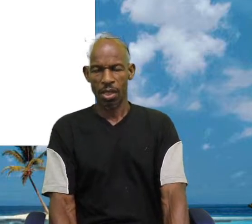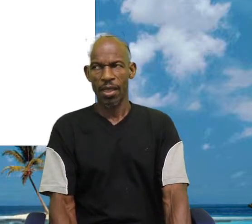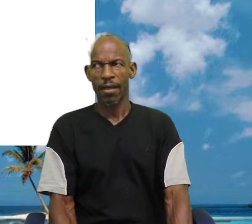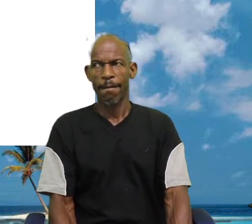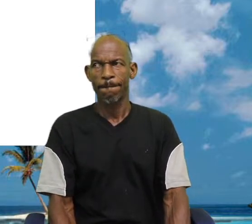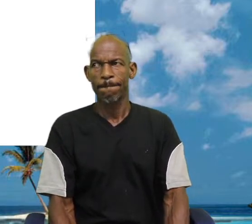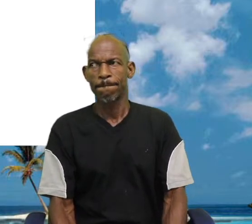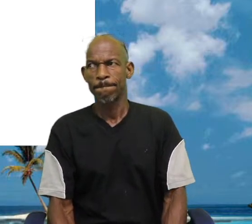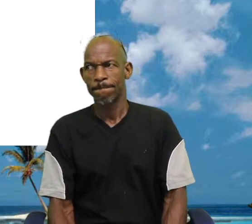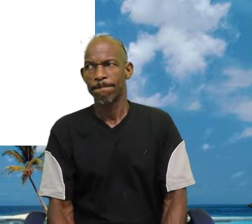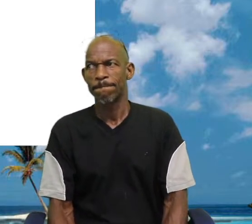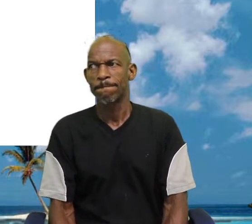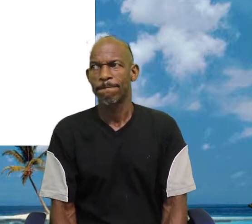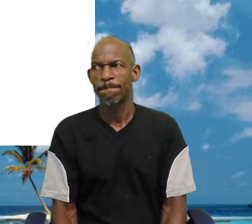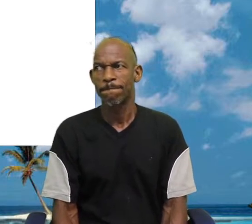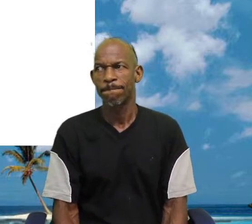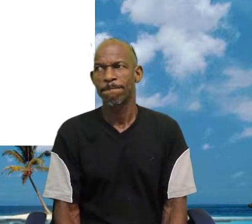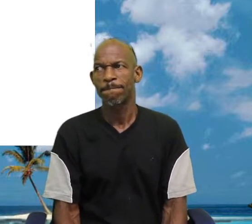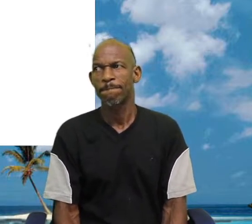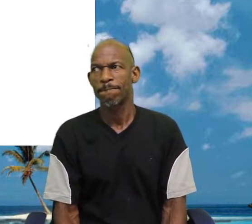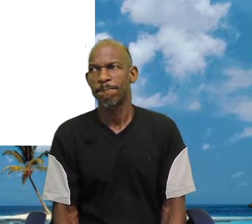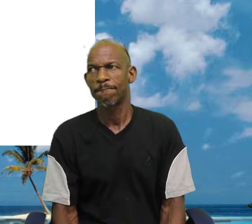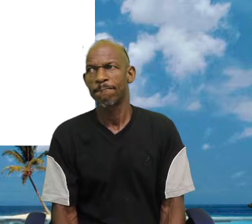and I'm using a noun.